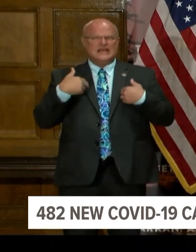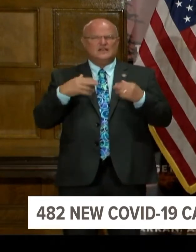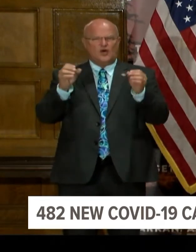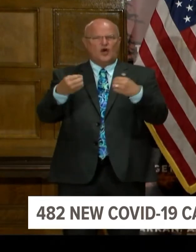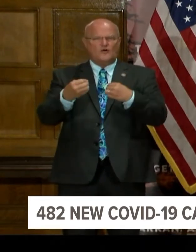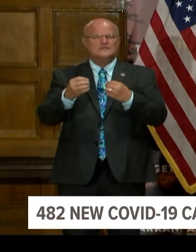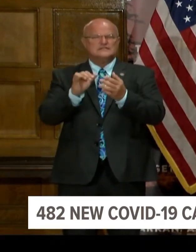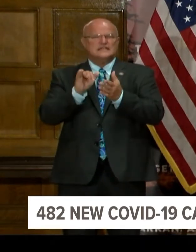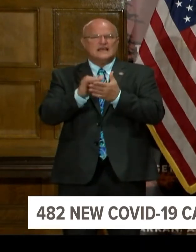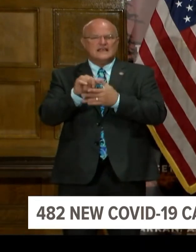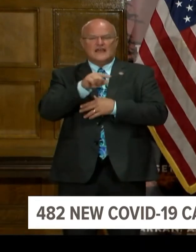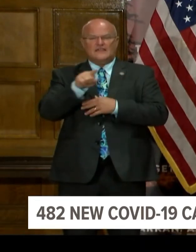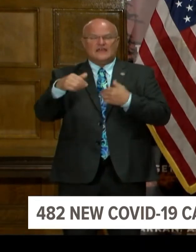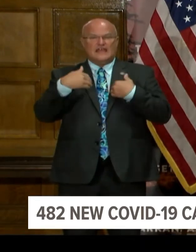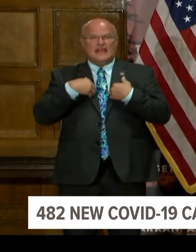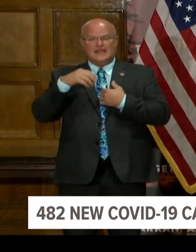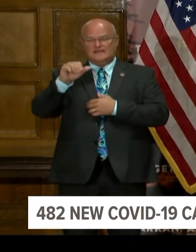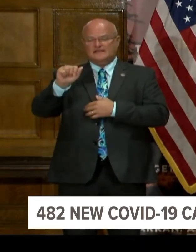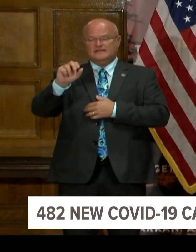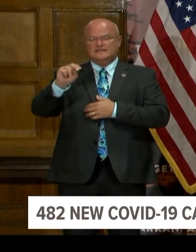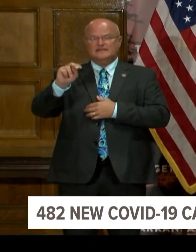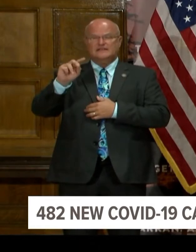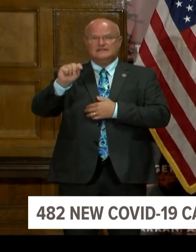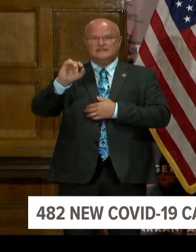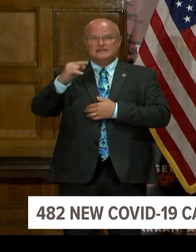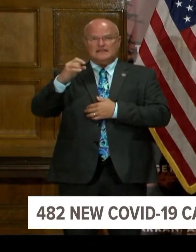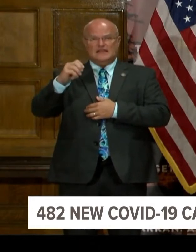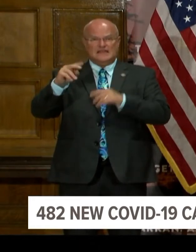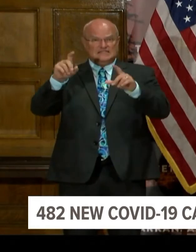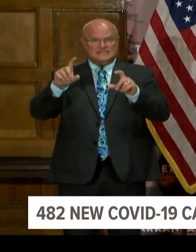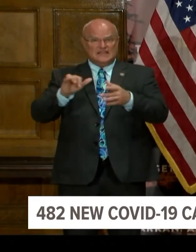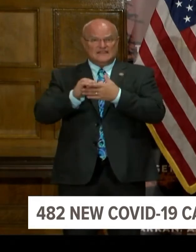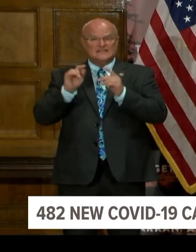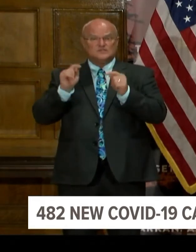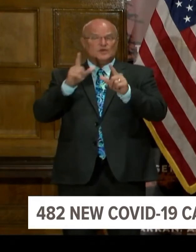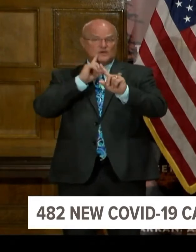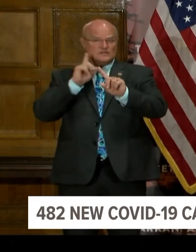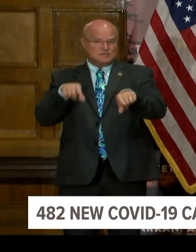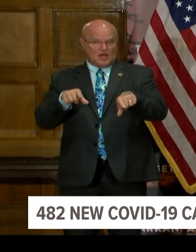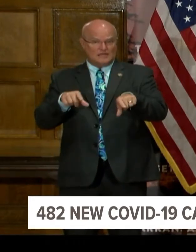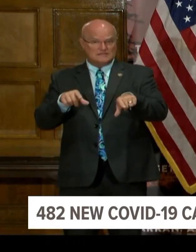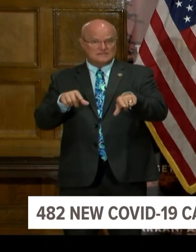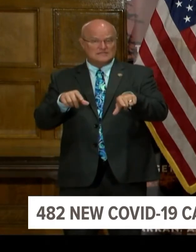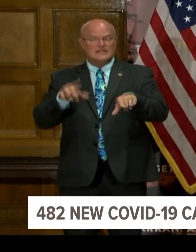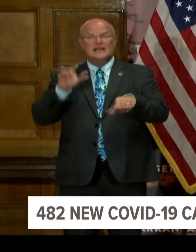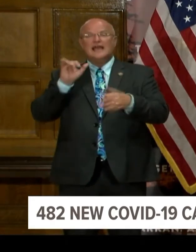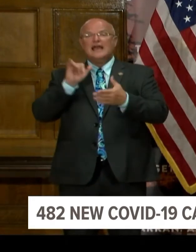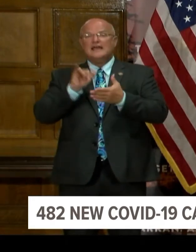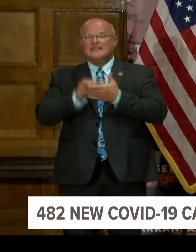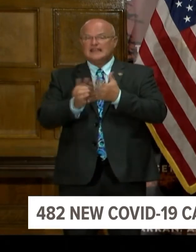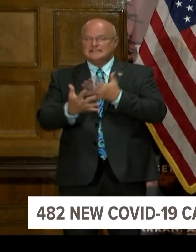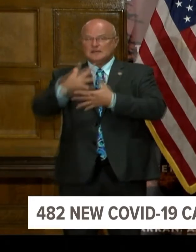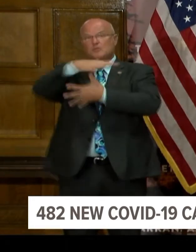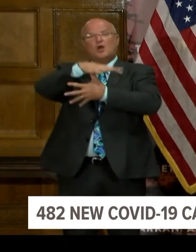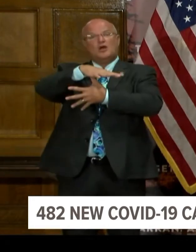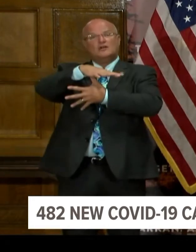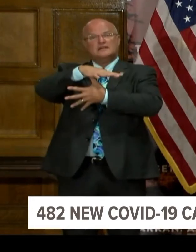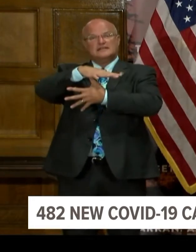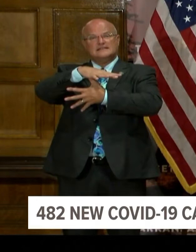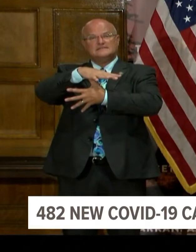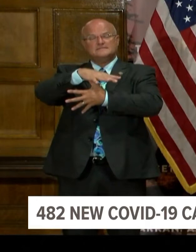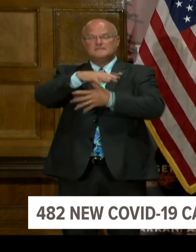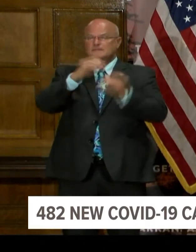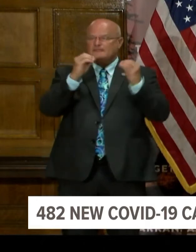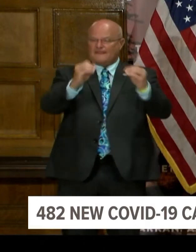offices, that they have the antigen test that is quick response, and that has a priority